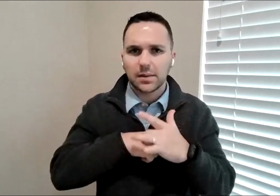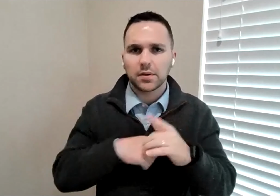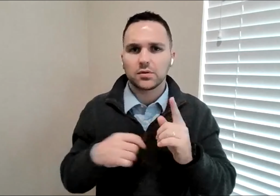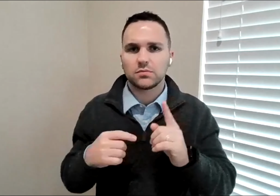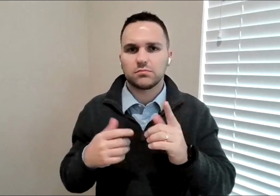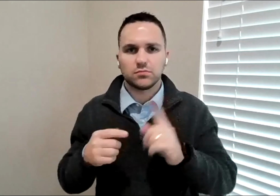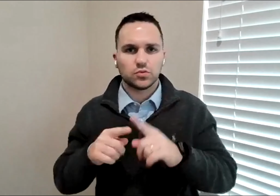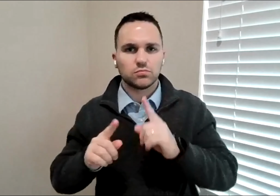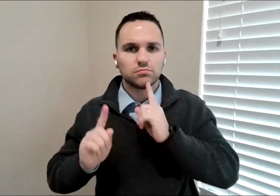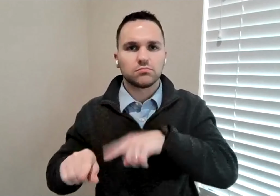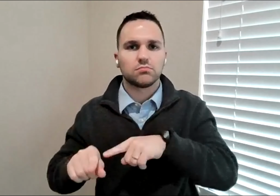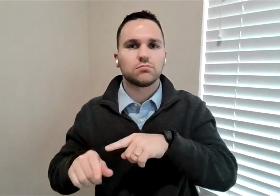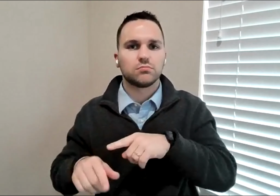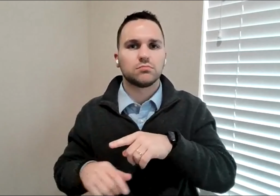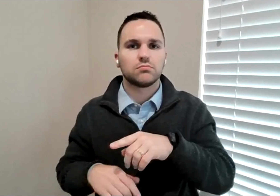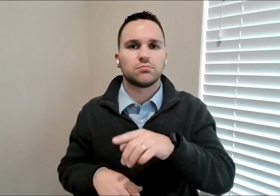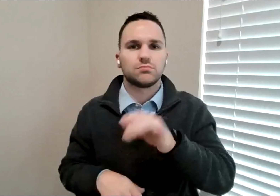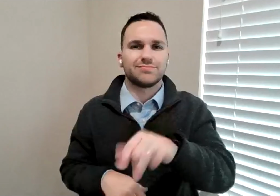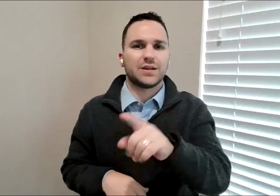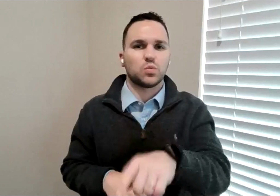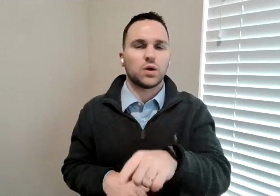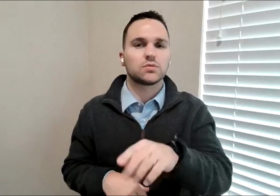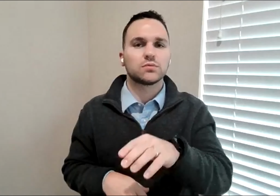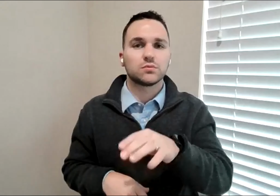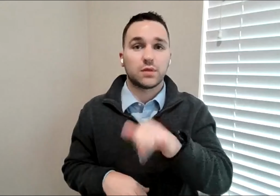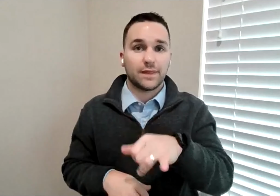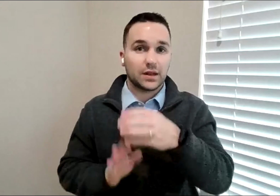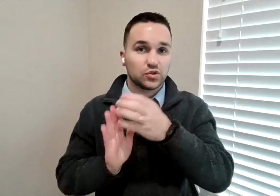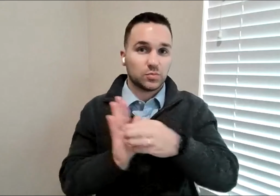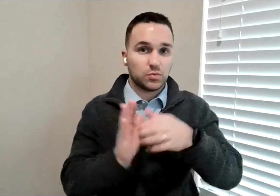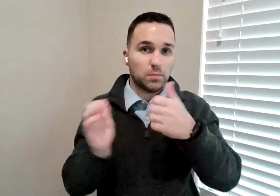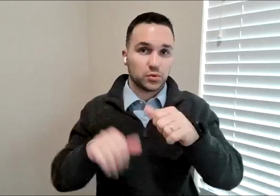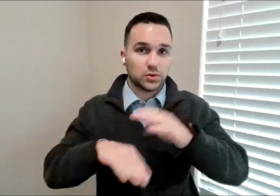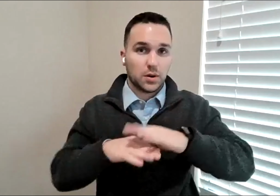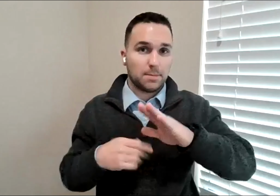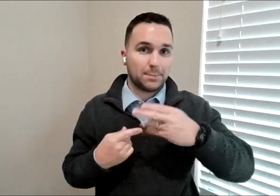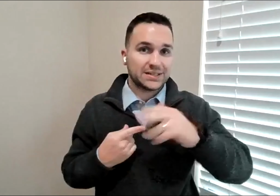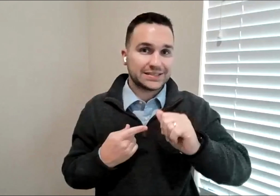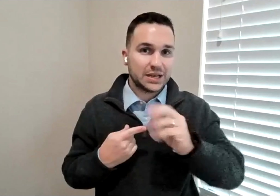question, Victoria. Are those the chapters that are posted on the BHA website?